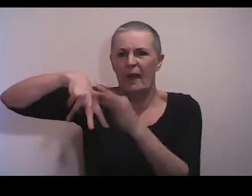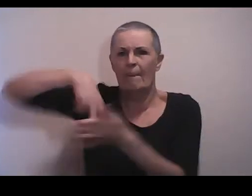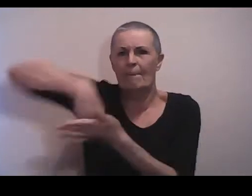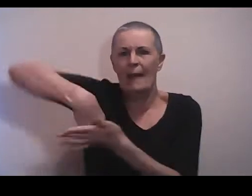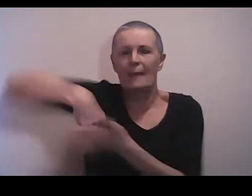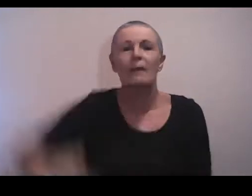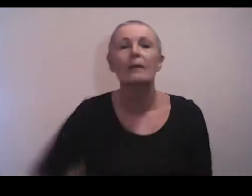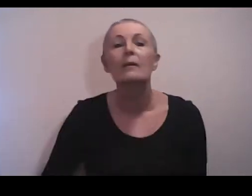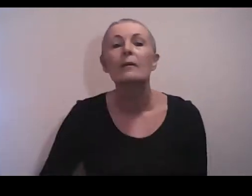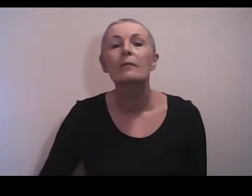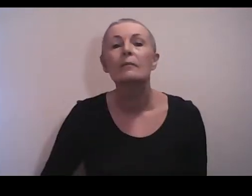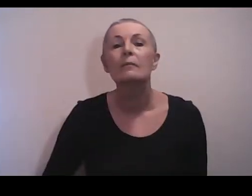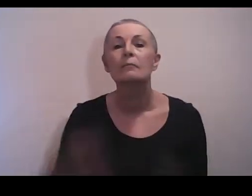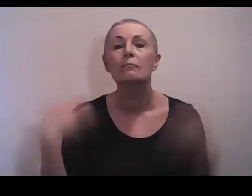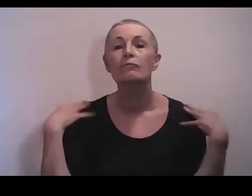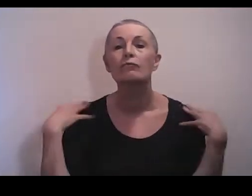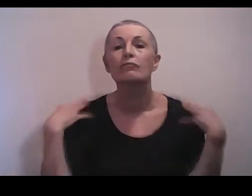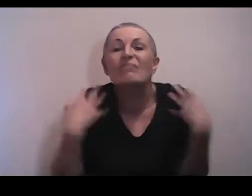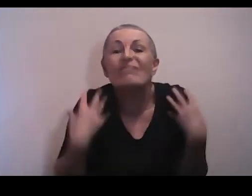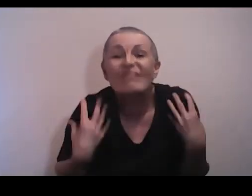I'm not rounding my shoulders.